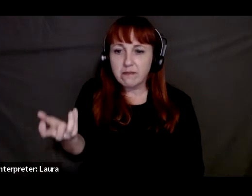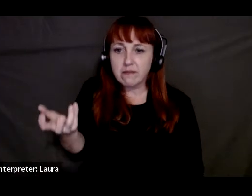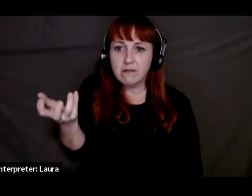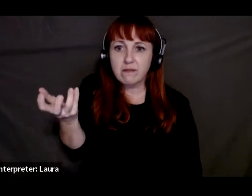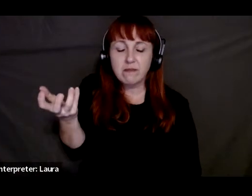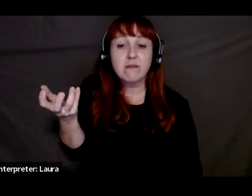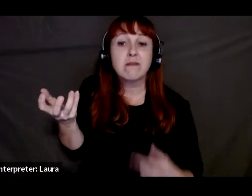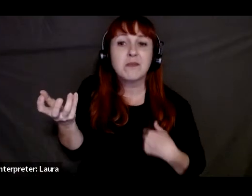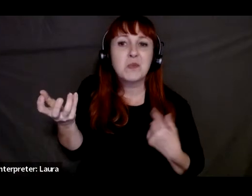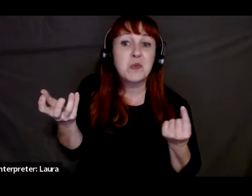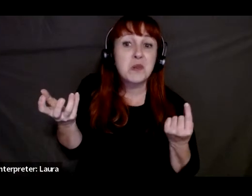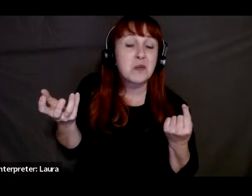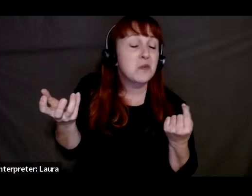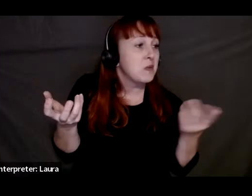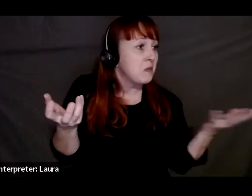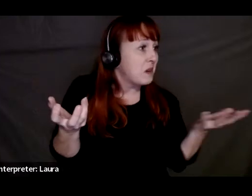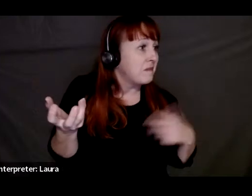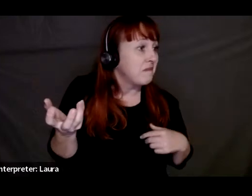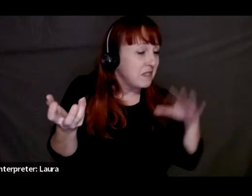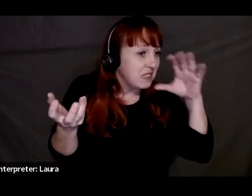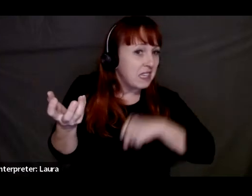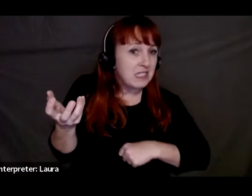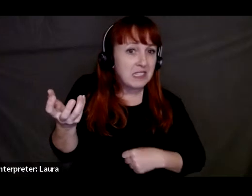You know what I did?